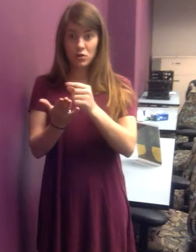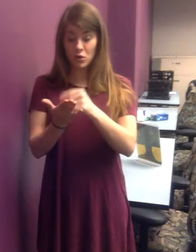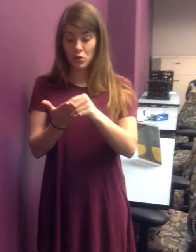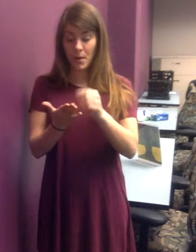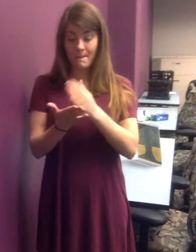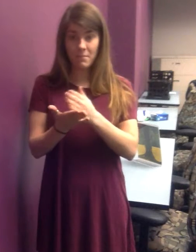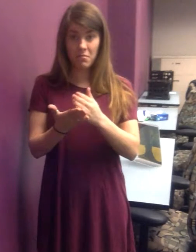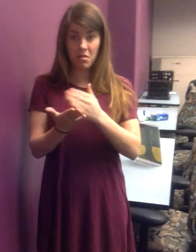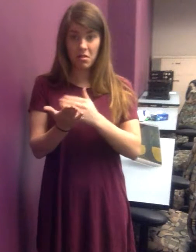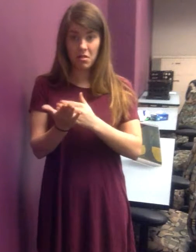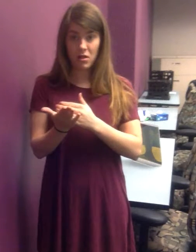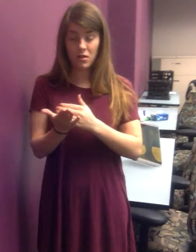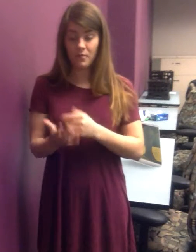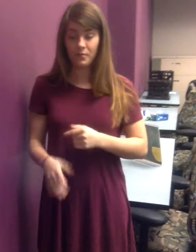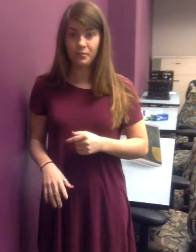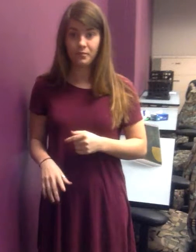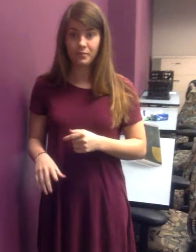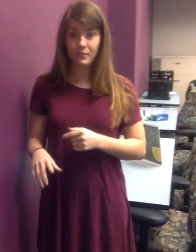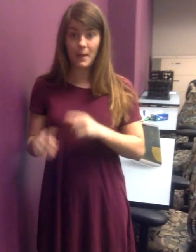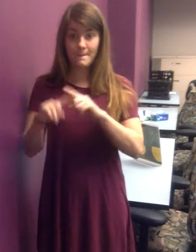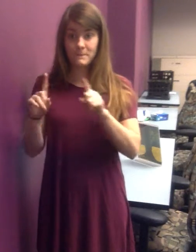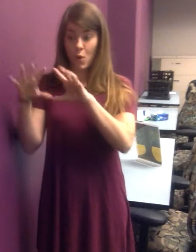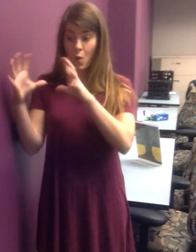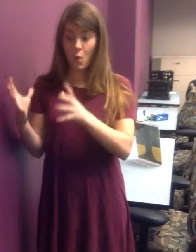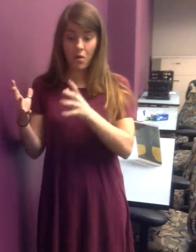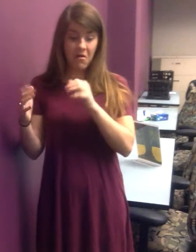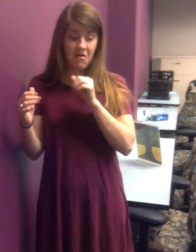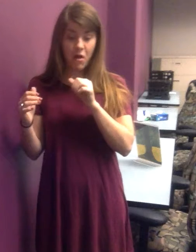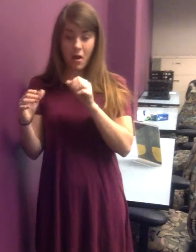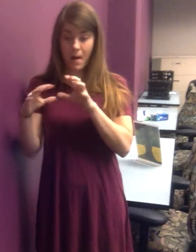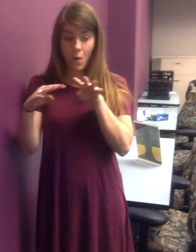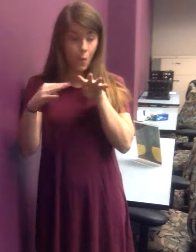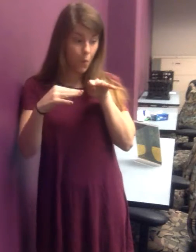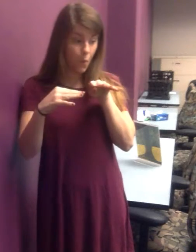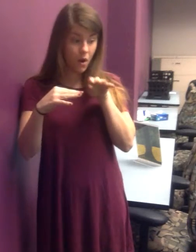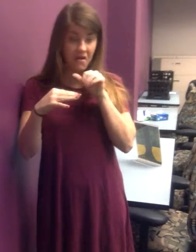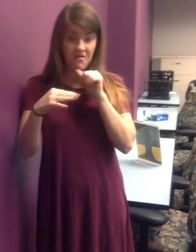The message here is that man-made global climate change is a myth, a hoax.